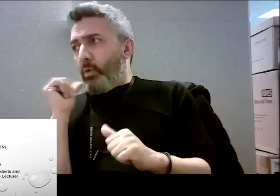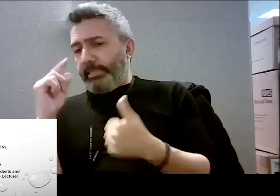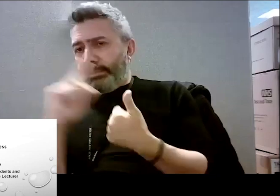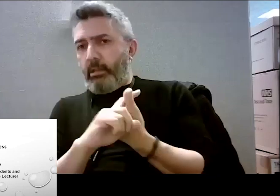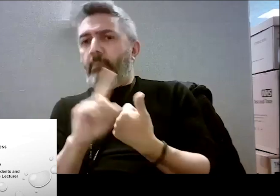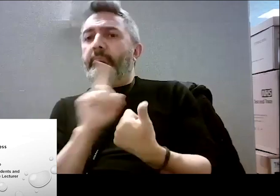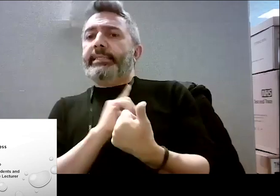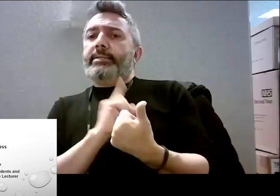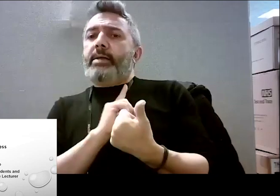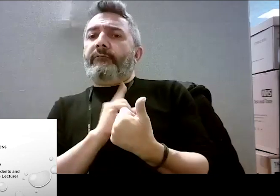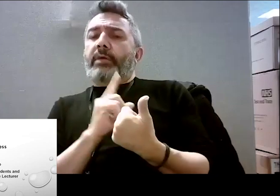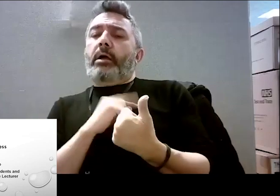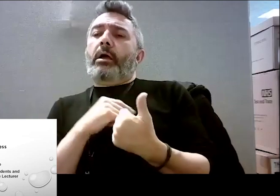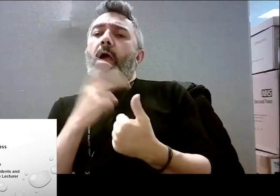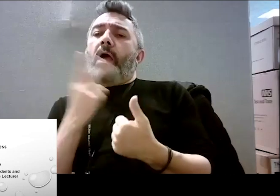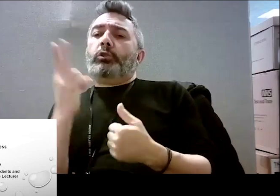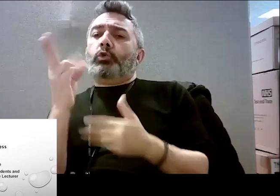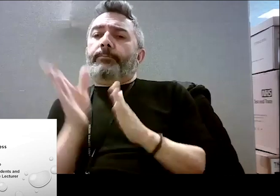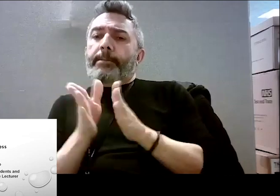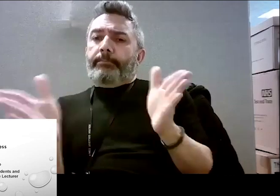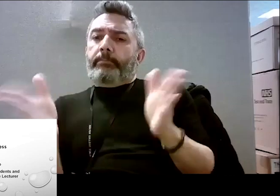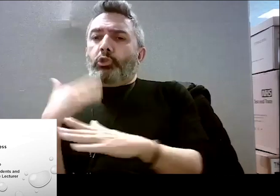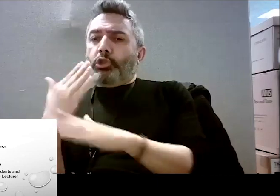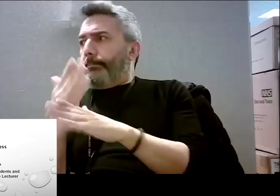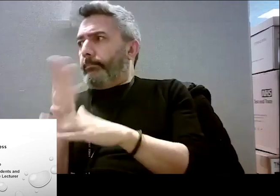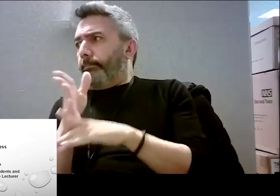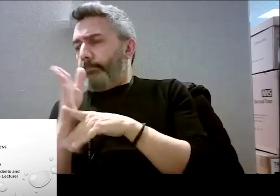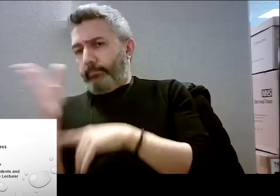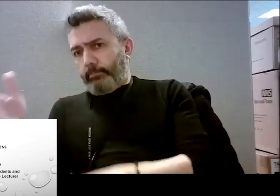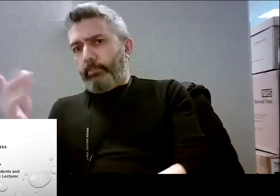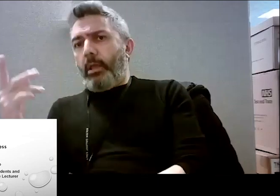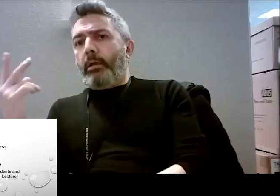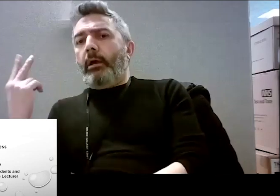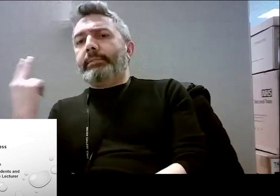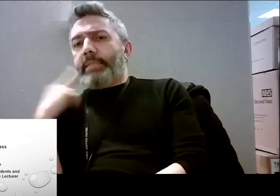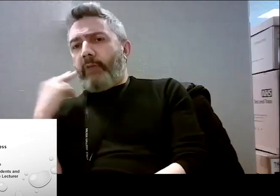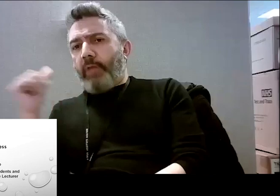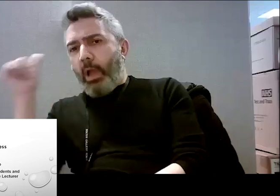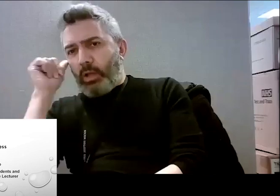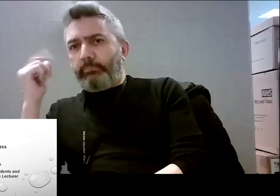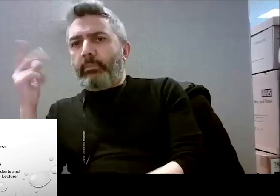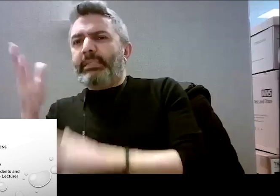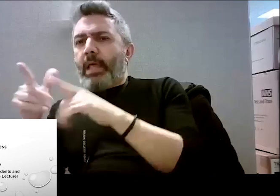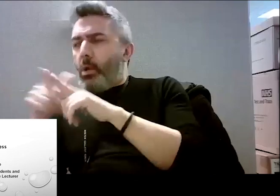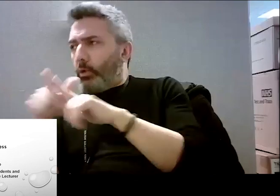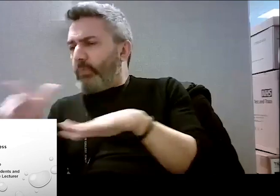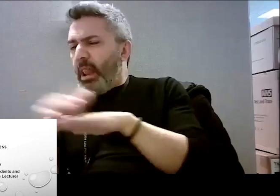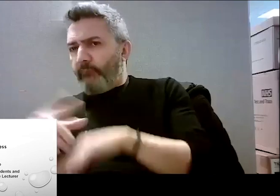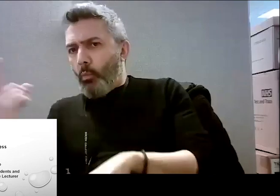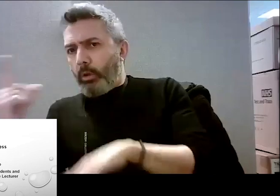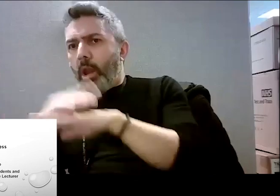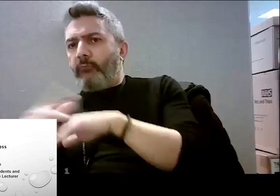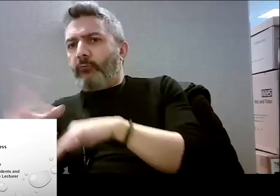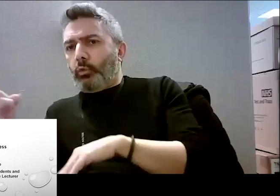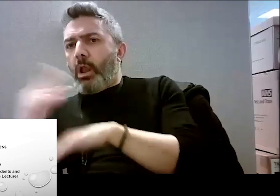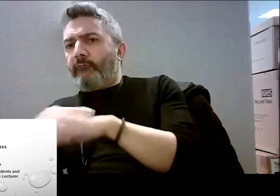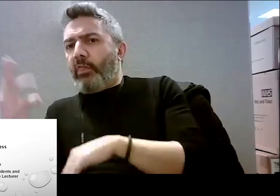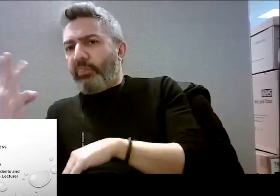Okay, so I've taught deaf awareness. I do a couple of jobs in the college. I do deaf awareness and